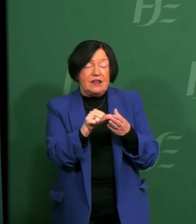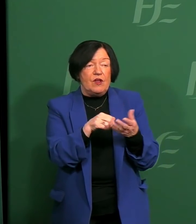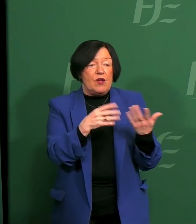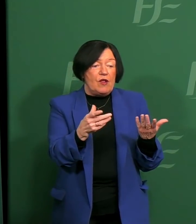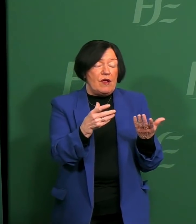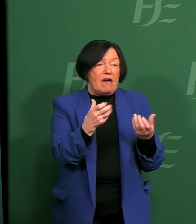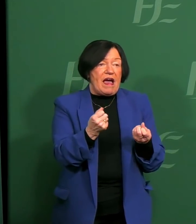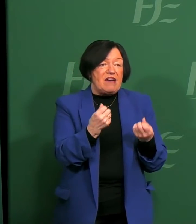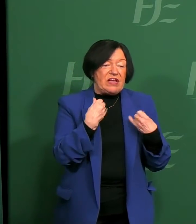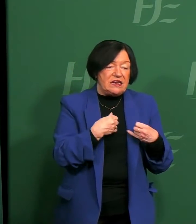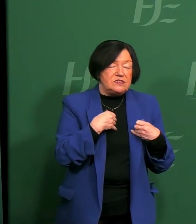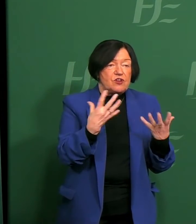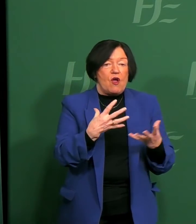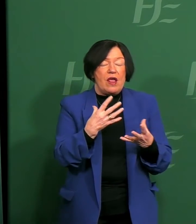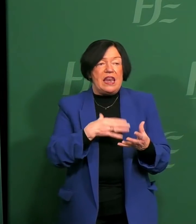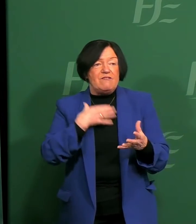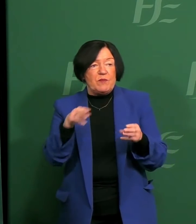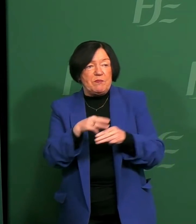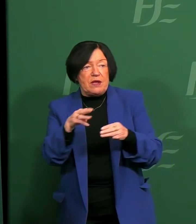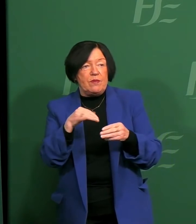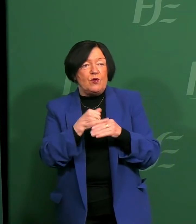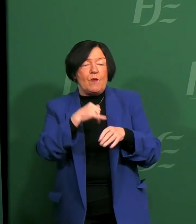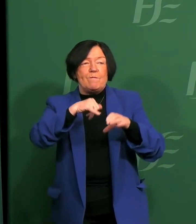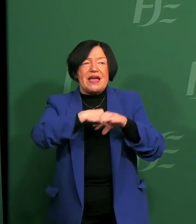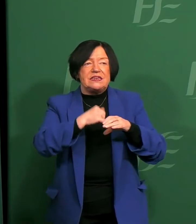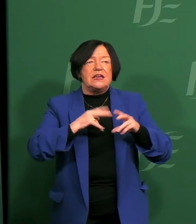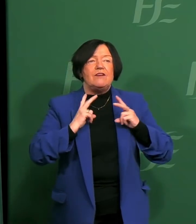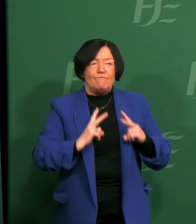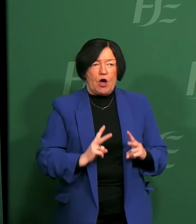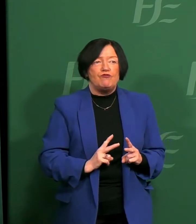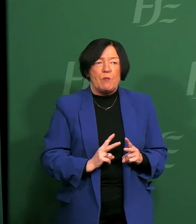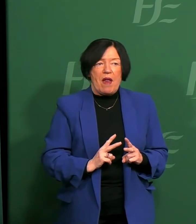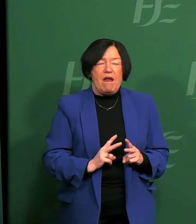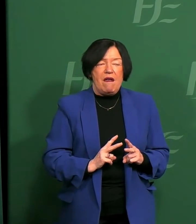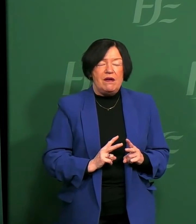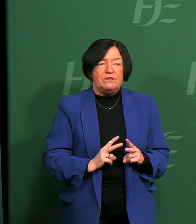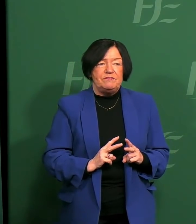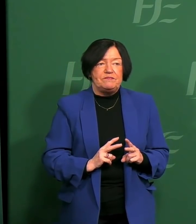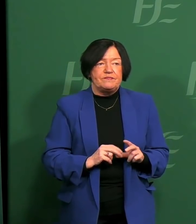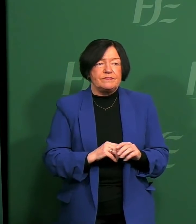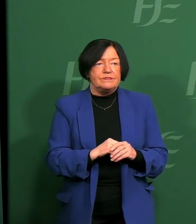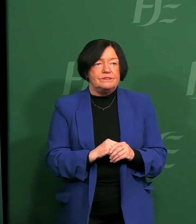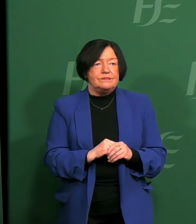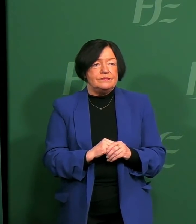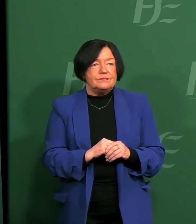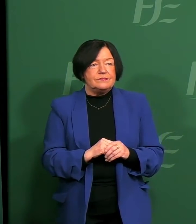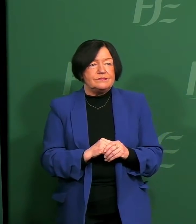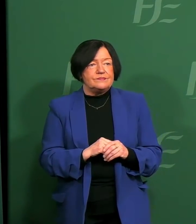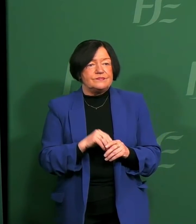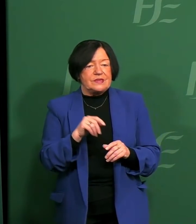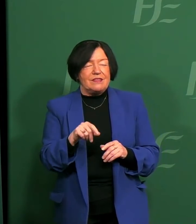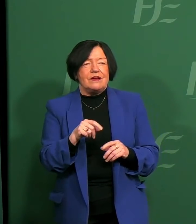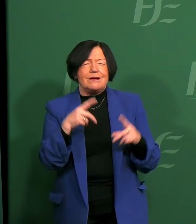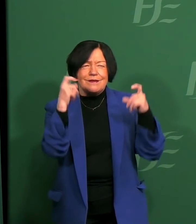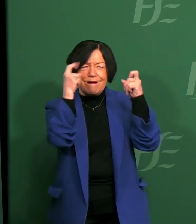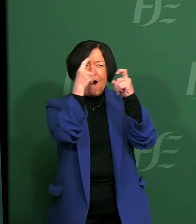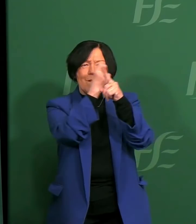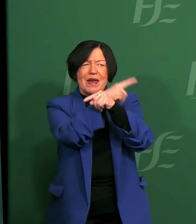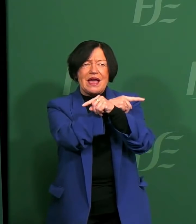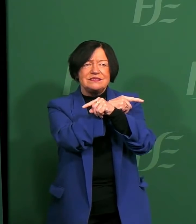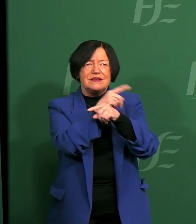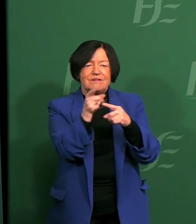immunocompromised or living with people who may be medically vulnerable. And they're quite complex in terms